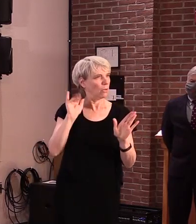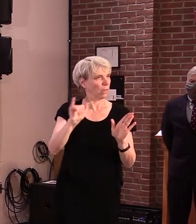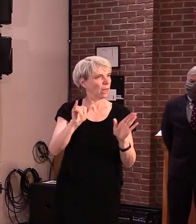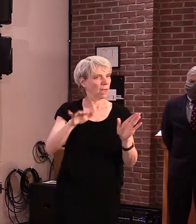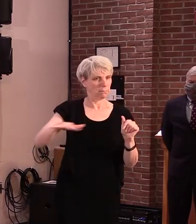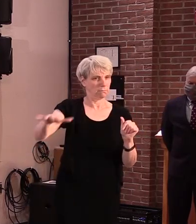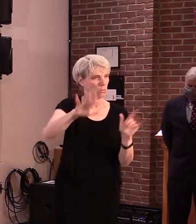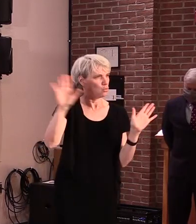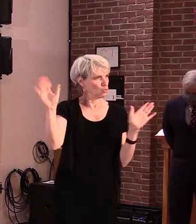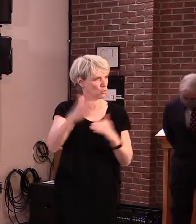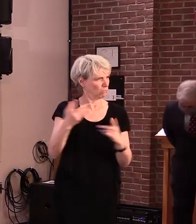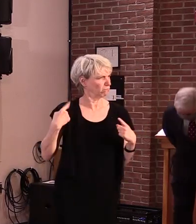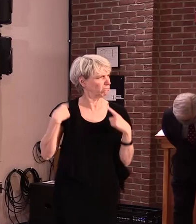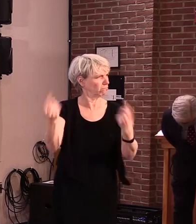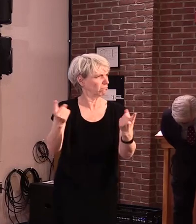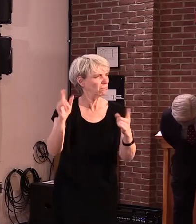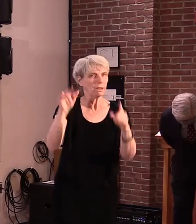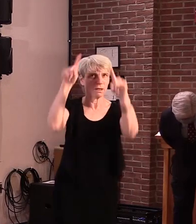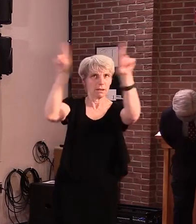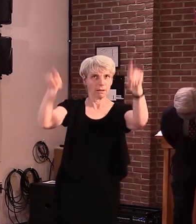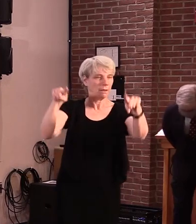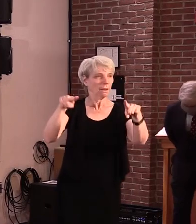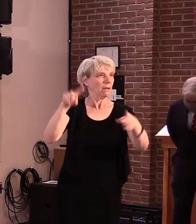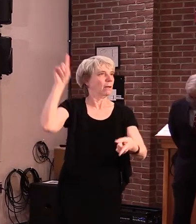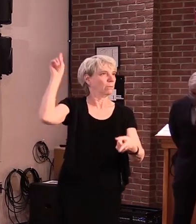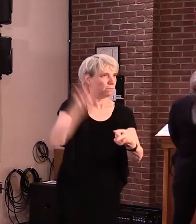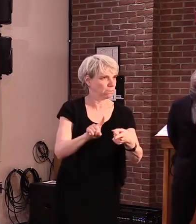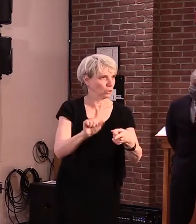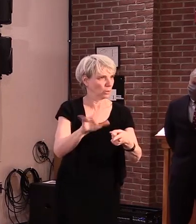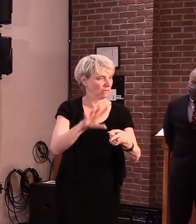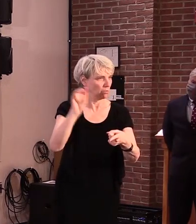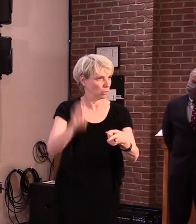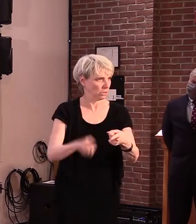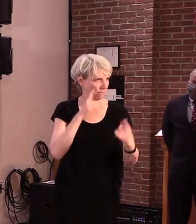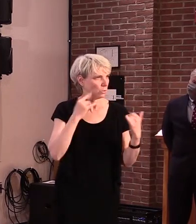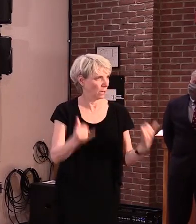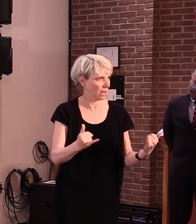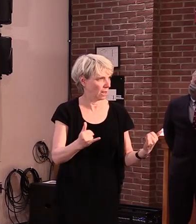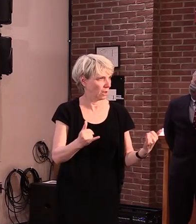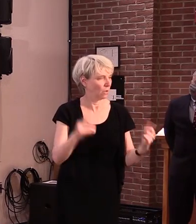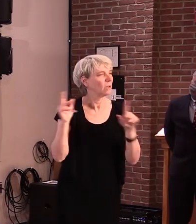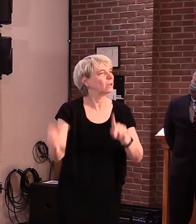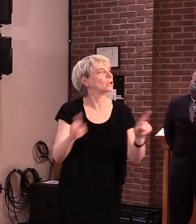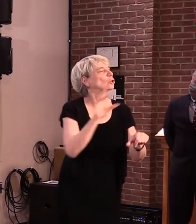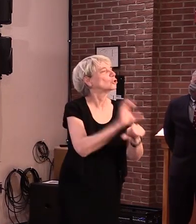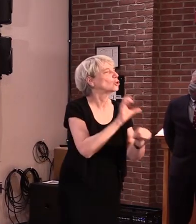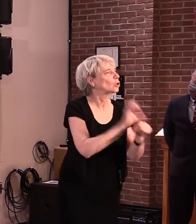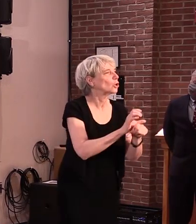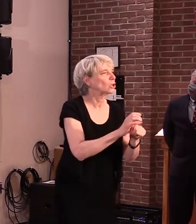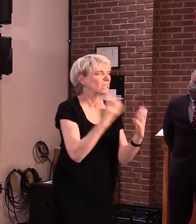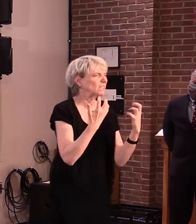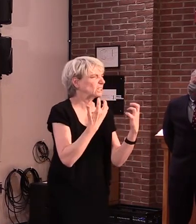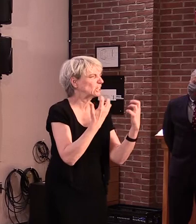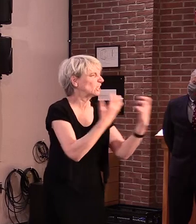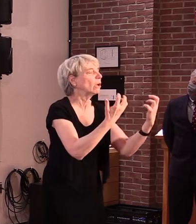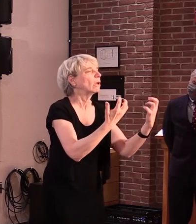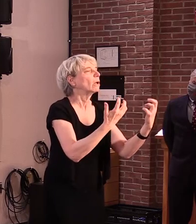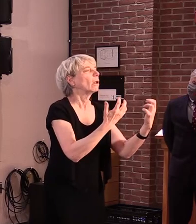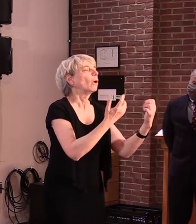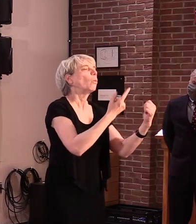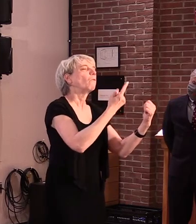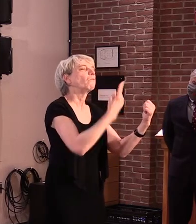about, and places of worship and so forth. So I'm trying to get to 25% so it's all